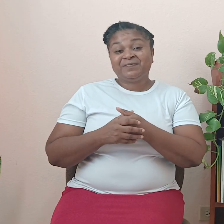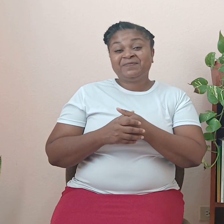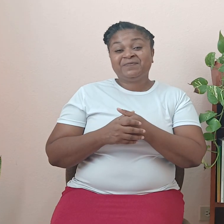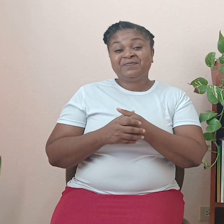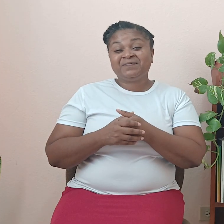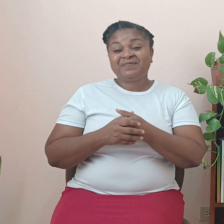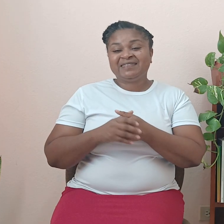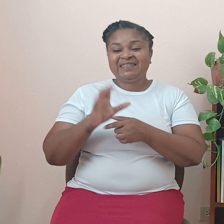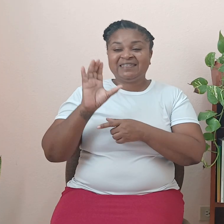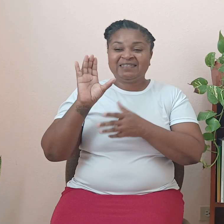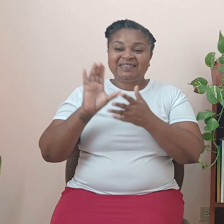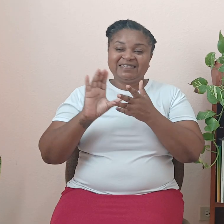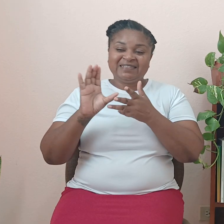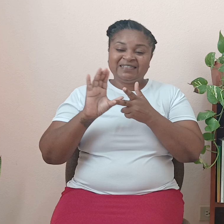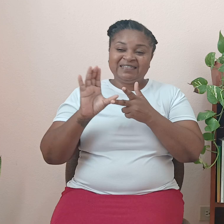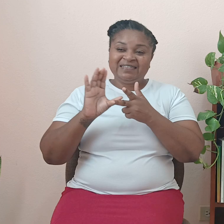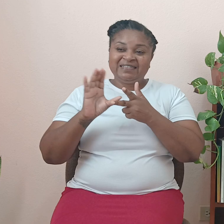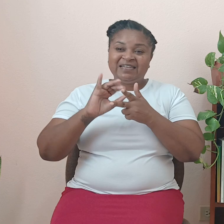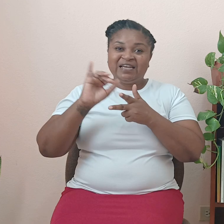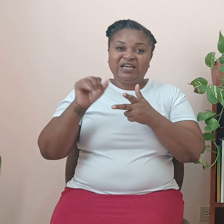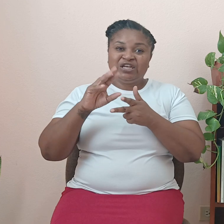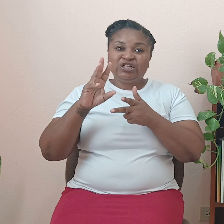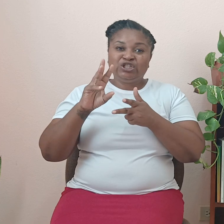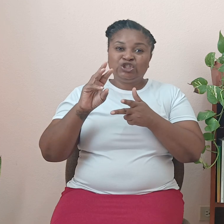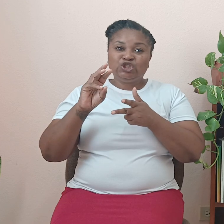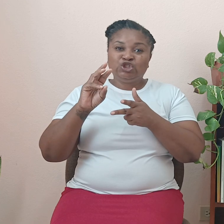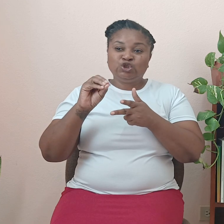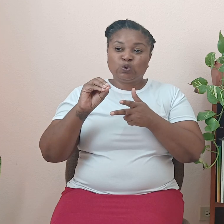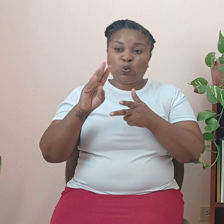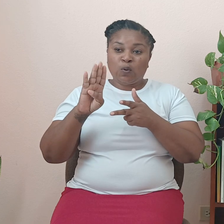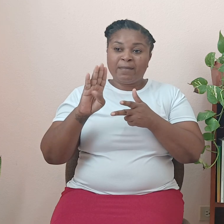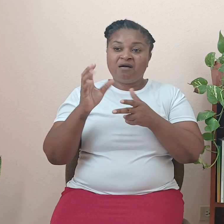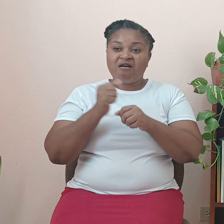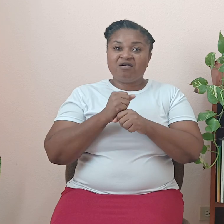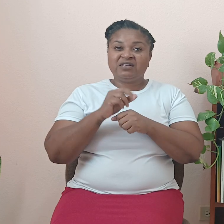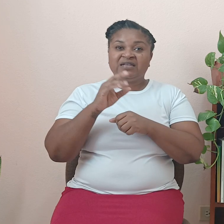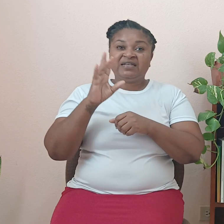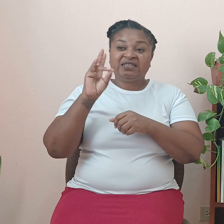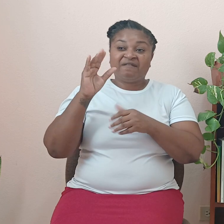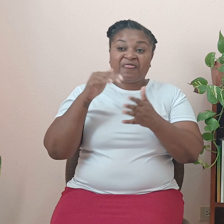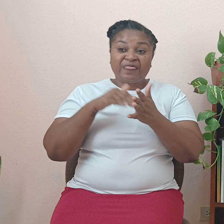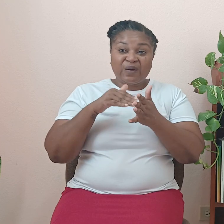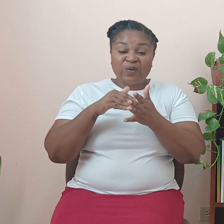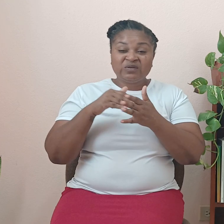C. Job got 7,000 camels that he could sell at a profit.